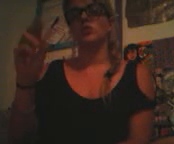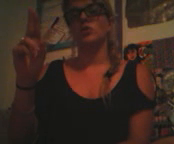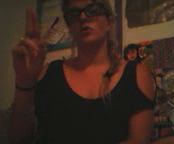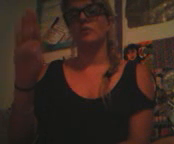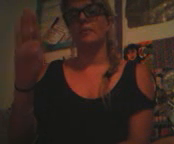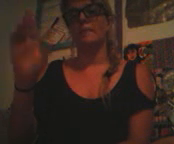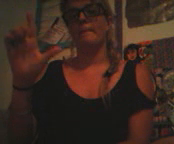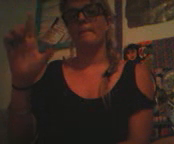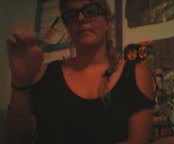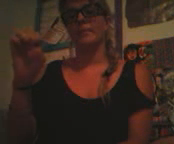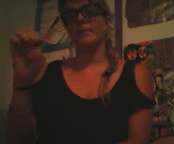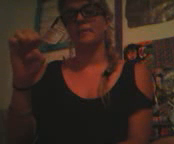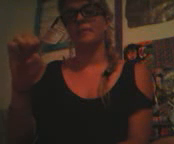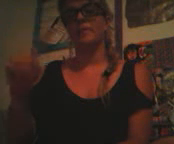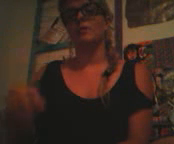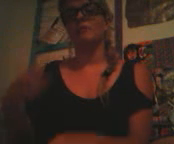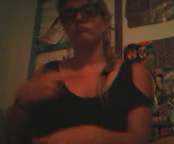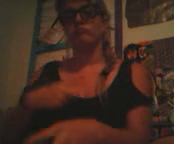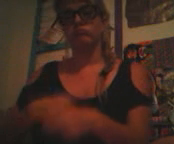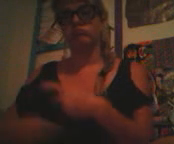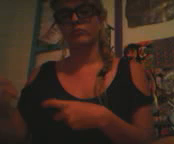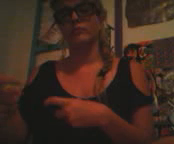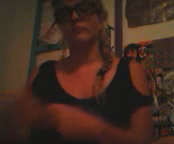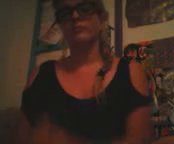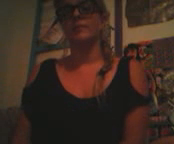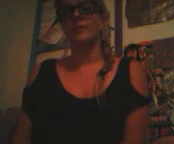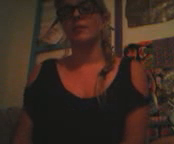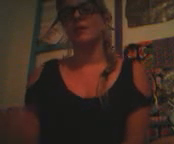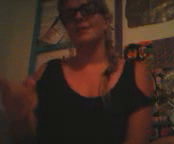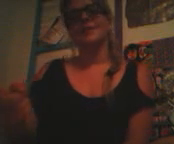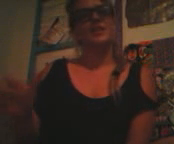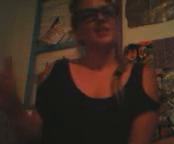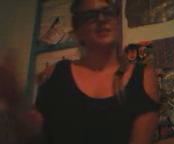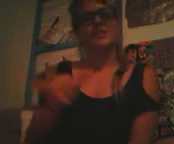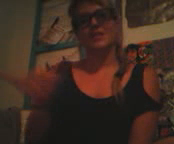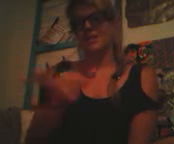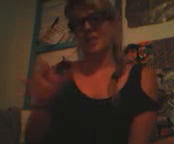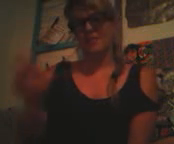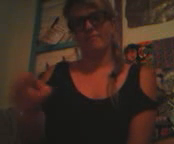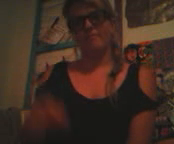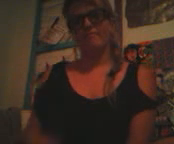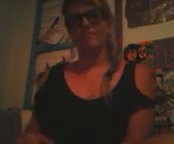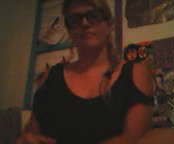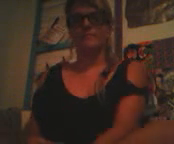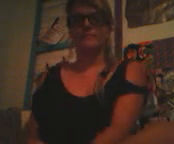And it looks identical to this one right here, where I have a compound, once again from our notes, plus a compound, and they trade places.